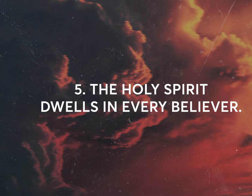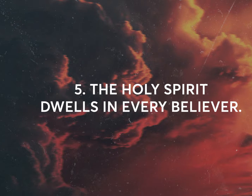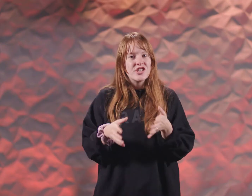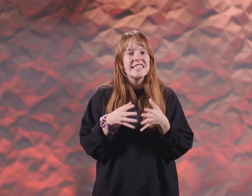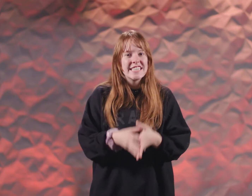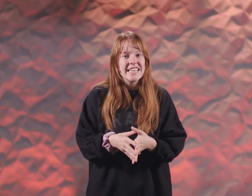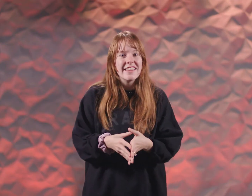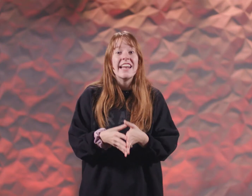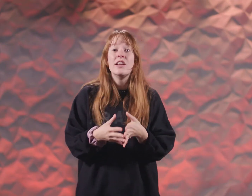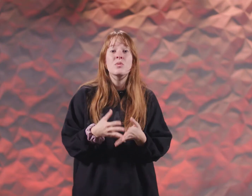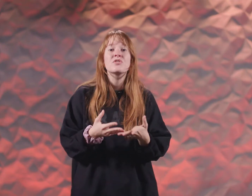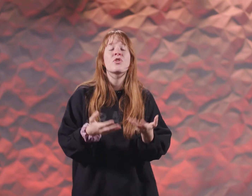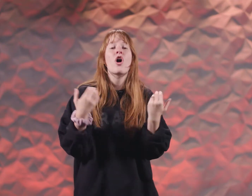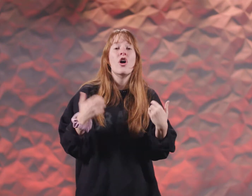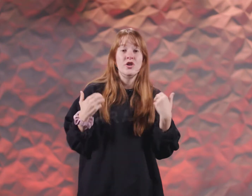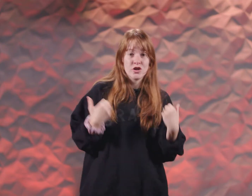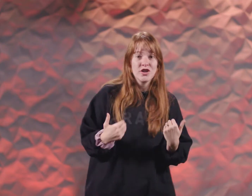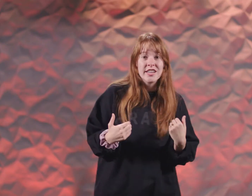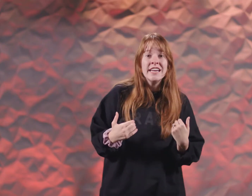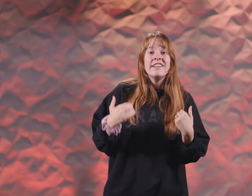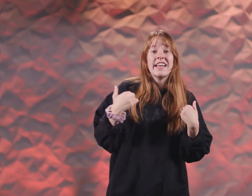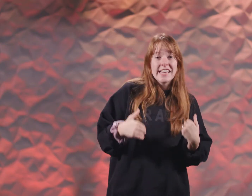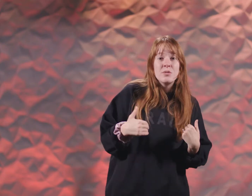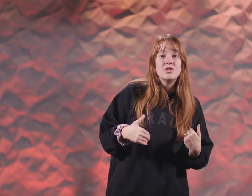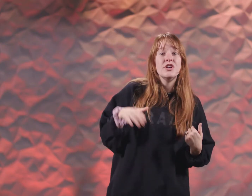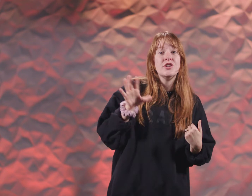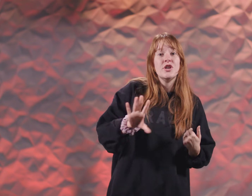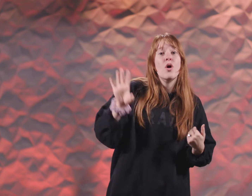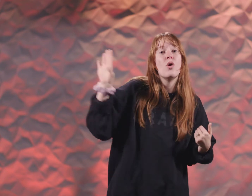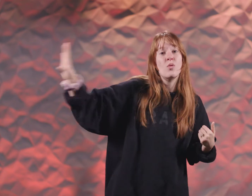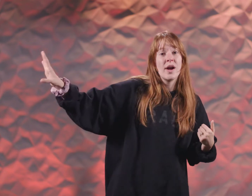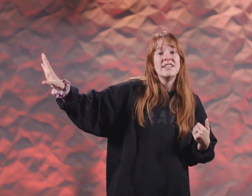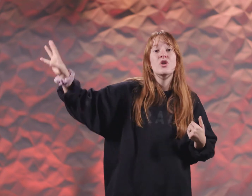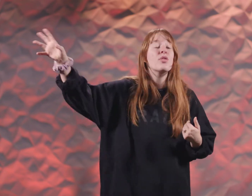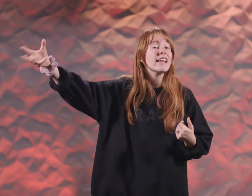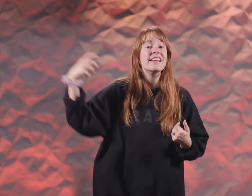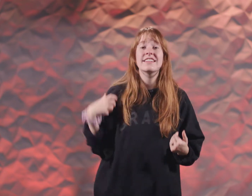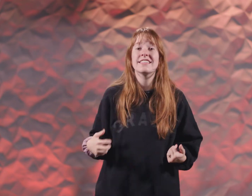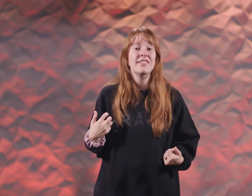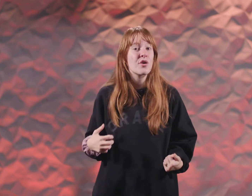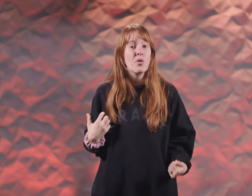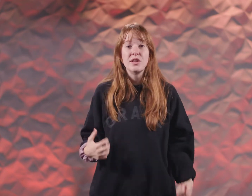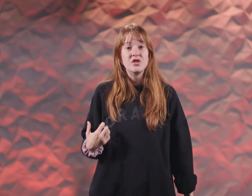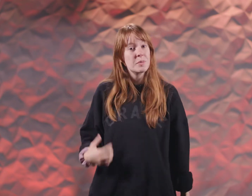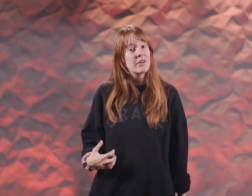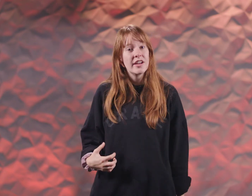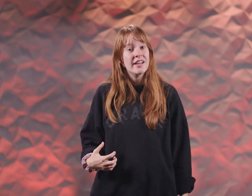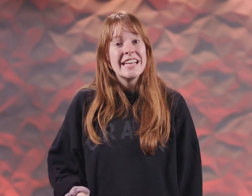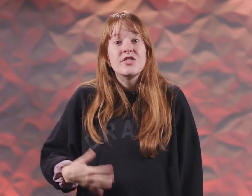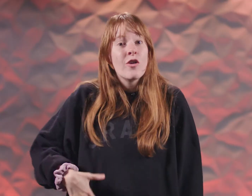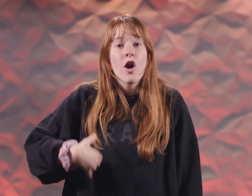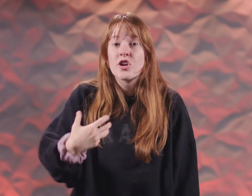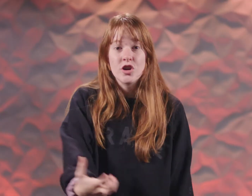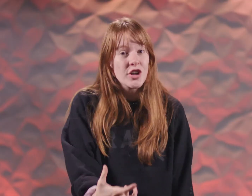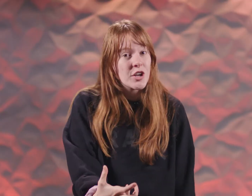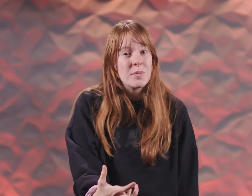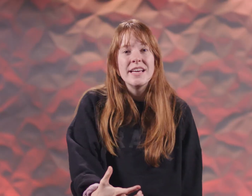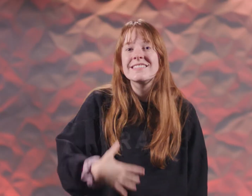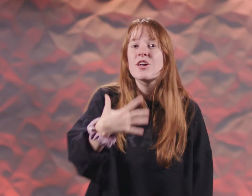Jesus said that it was for our good that He was going to go away so that He could send the Holy Spirit. It's for our good because the